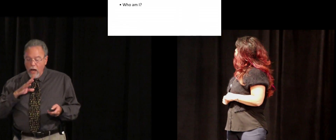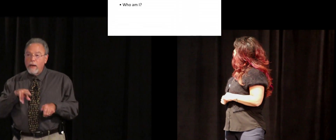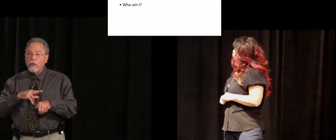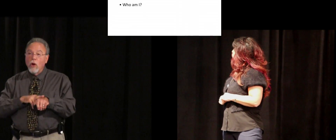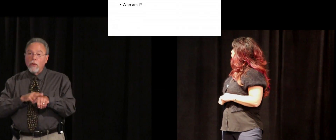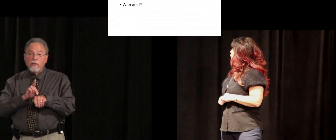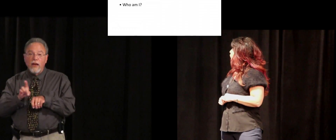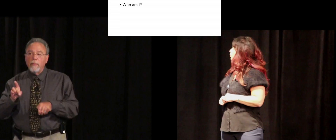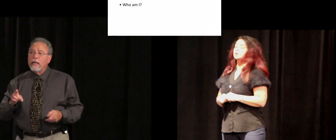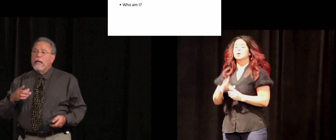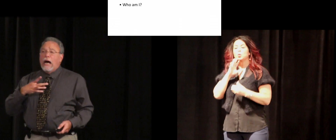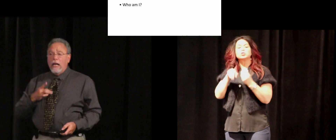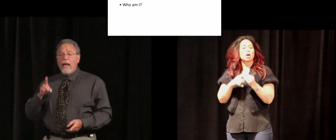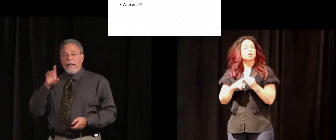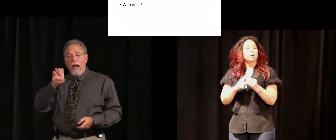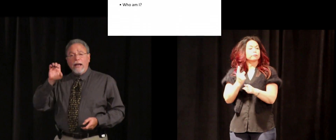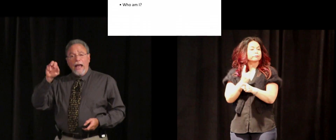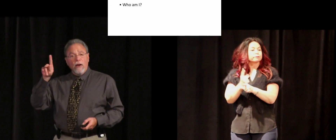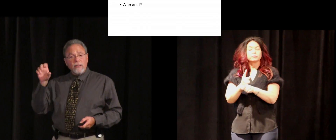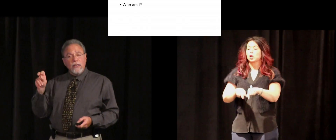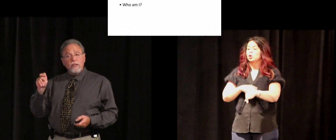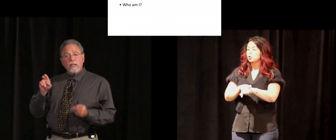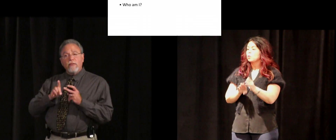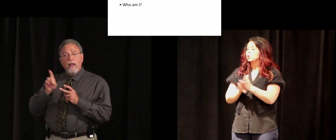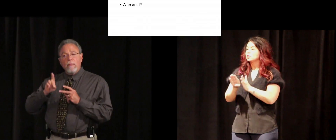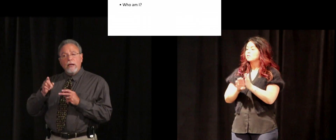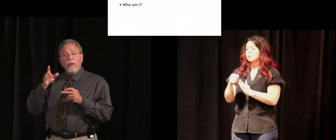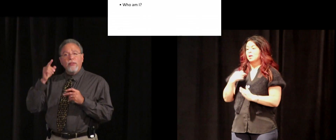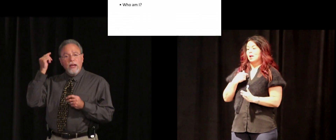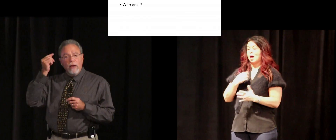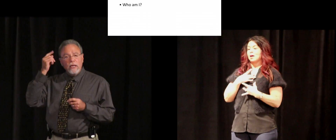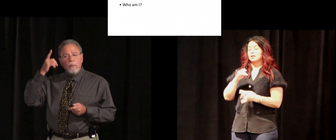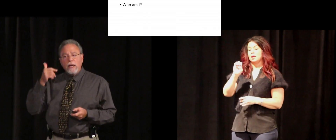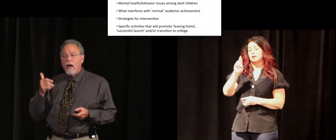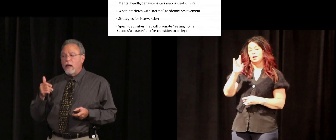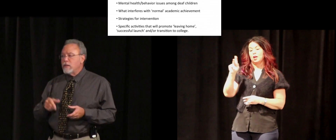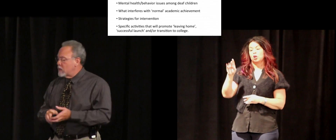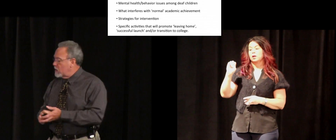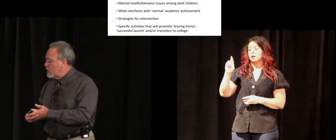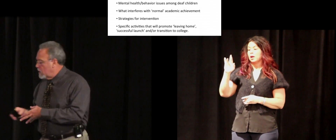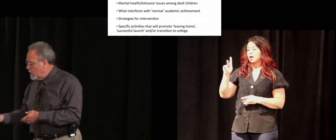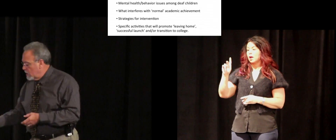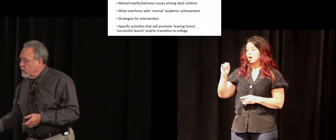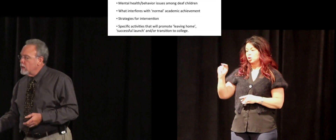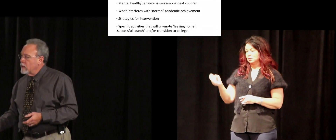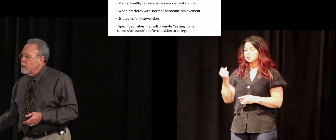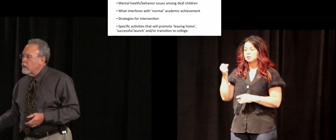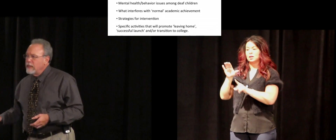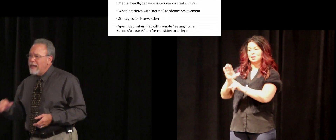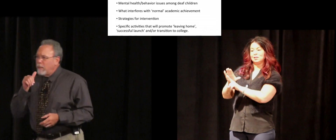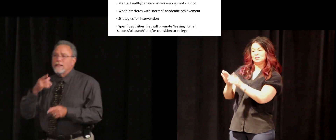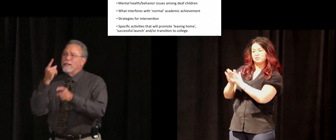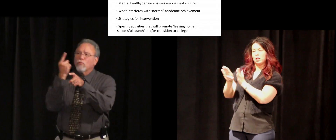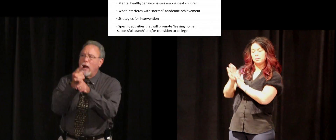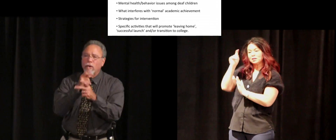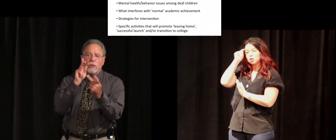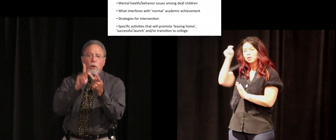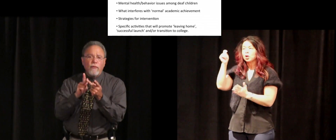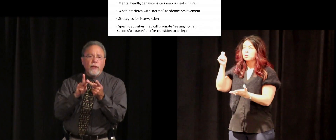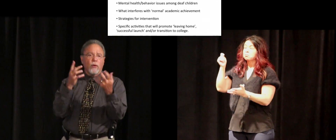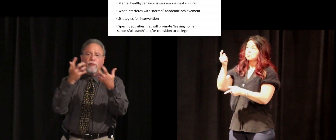what your probably experience has taught you and what you know, but I just include this kind of general information just to kind of give you my perspective. So we'll talk